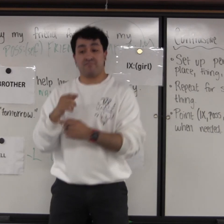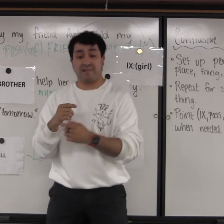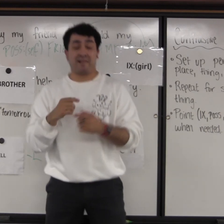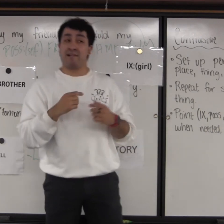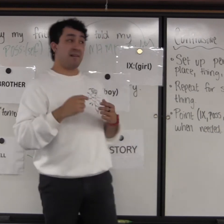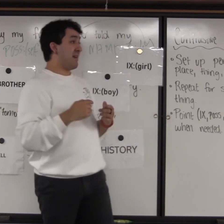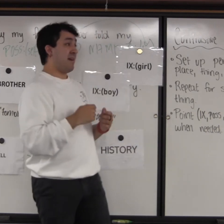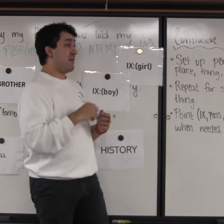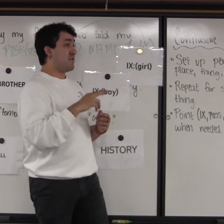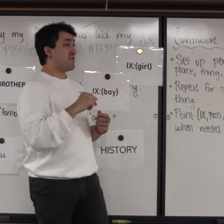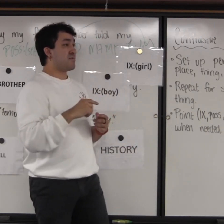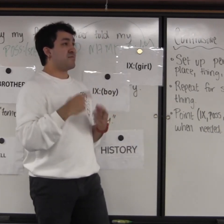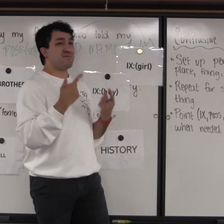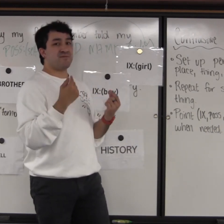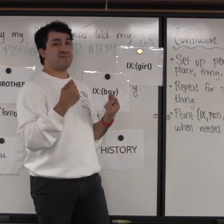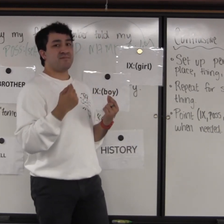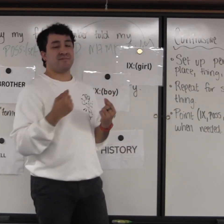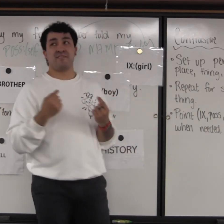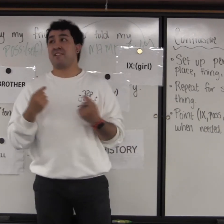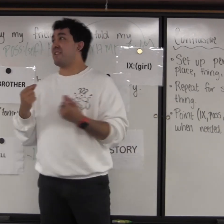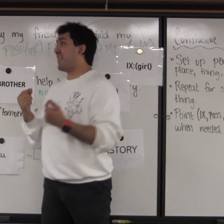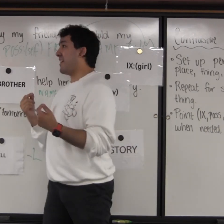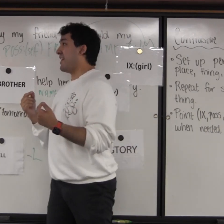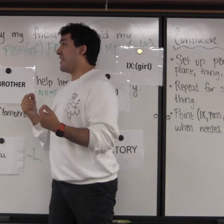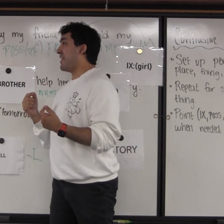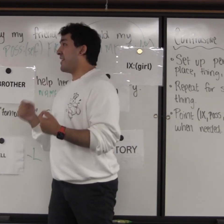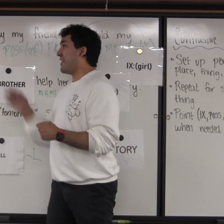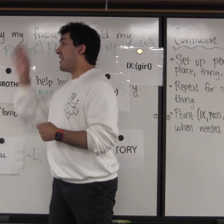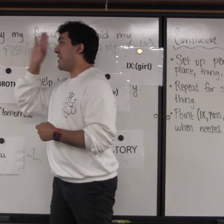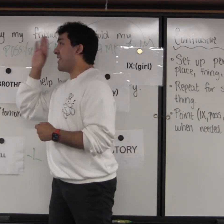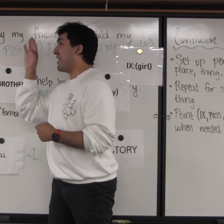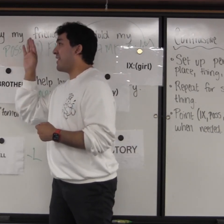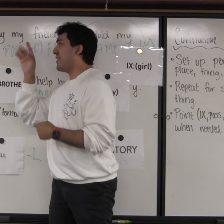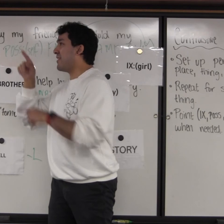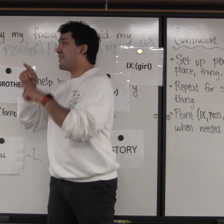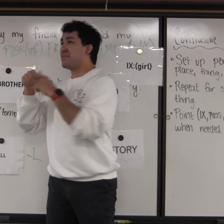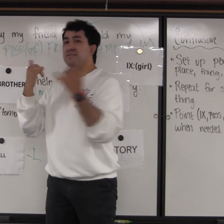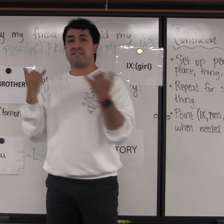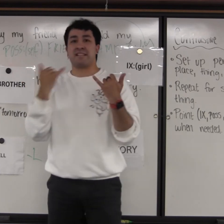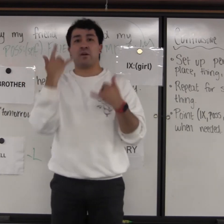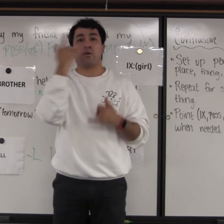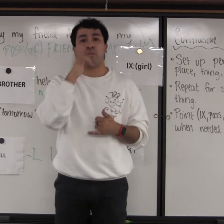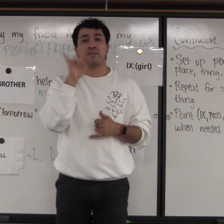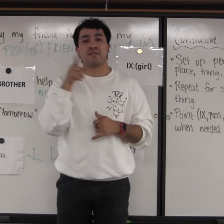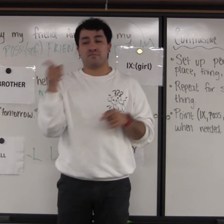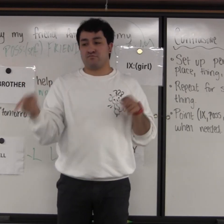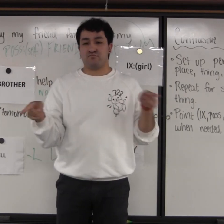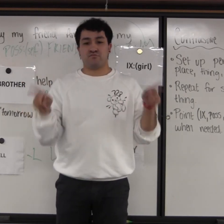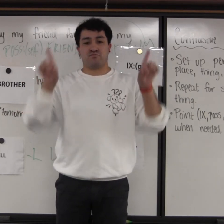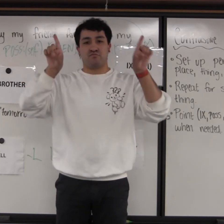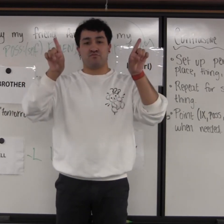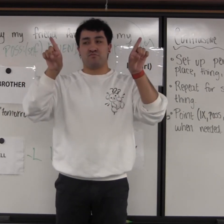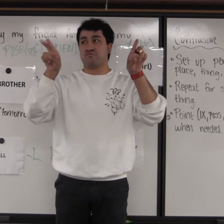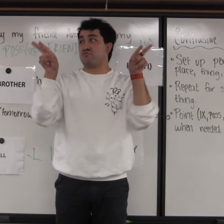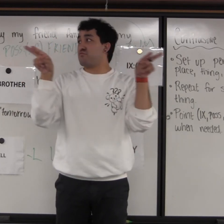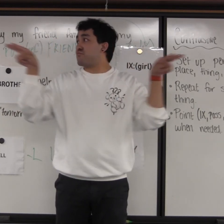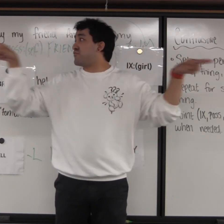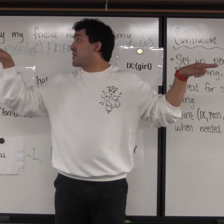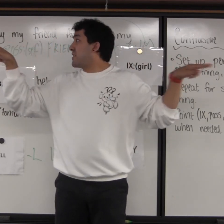instead is they will role shift outwards. So when they mean to go to the